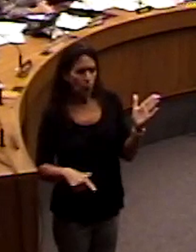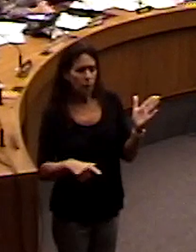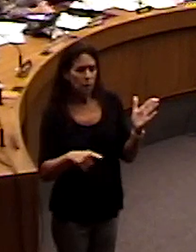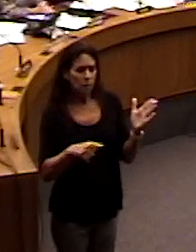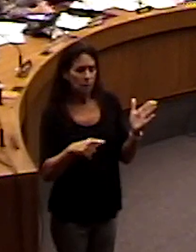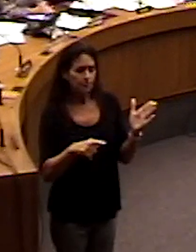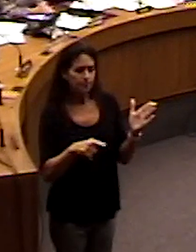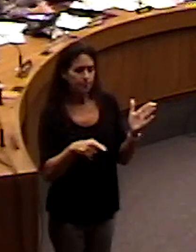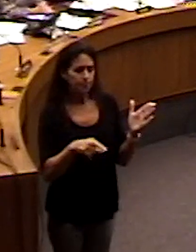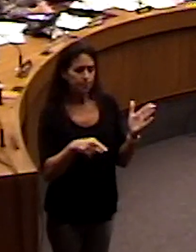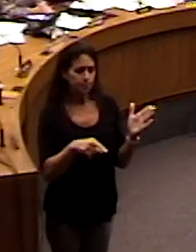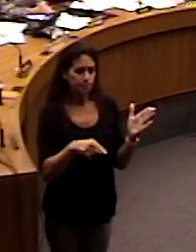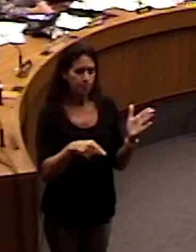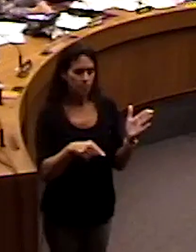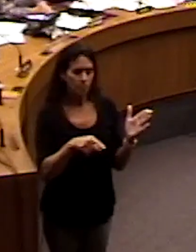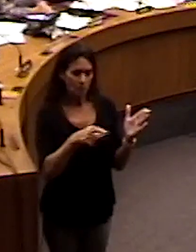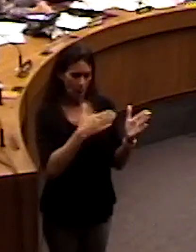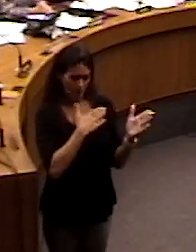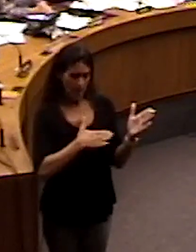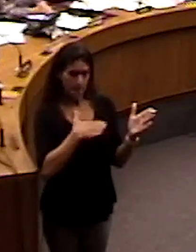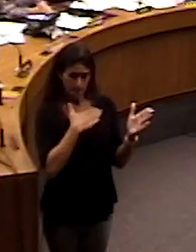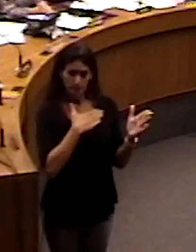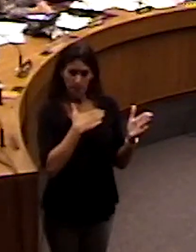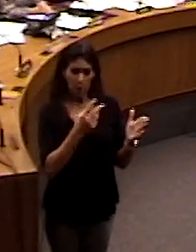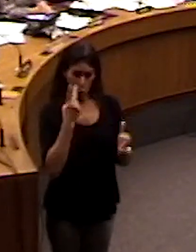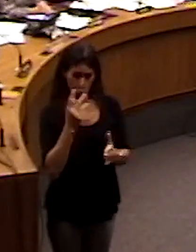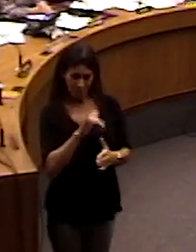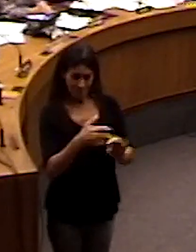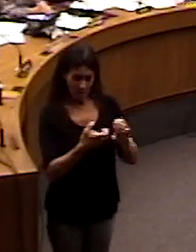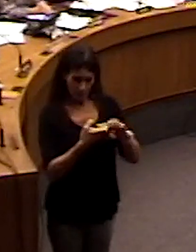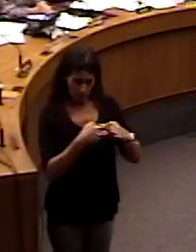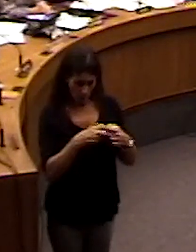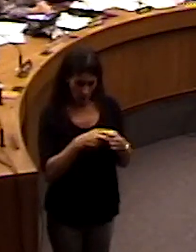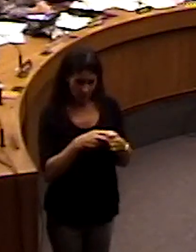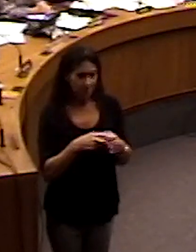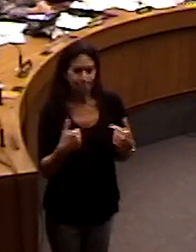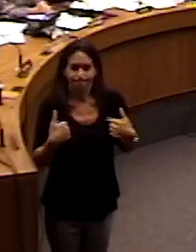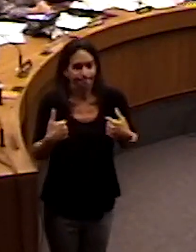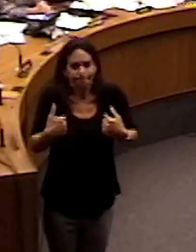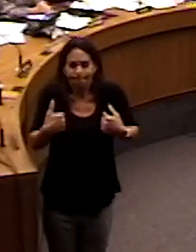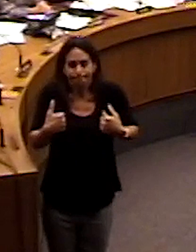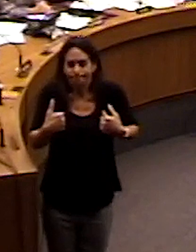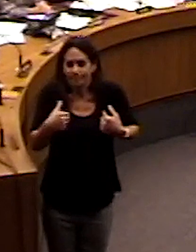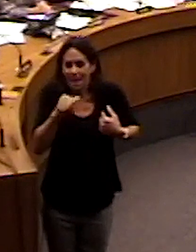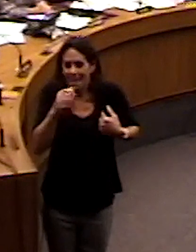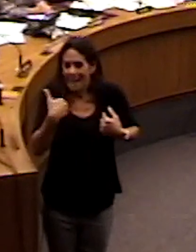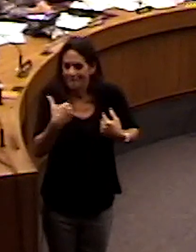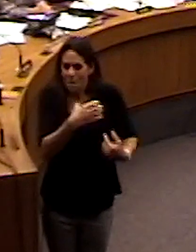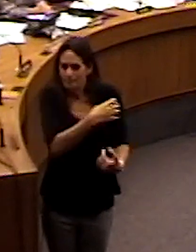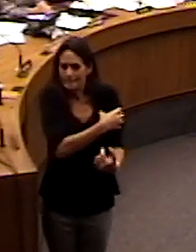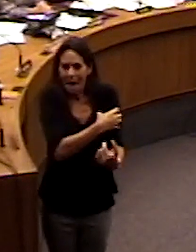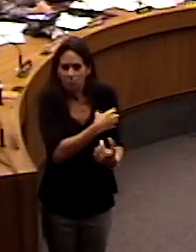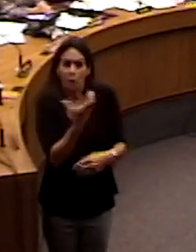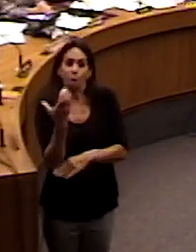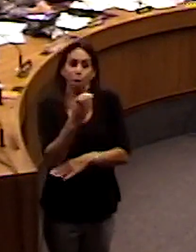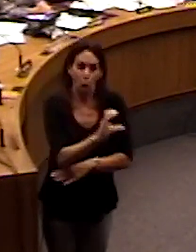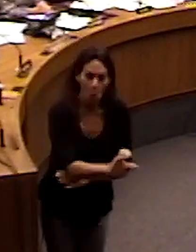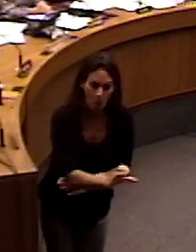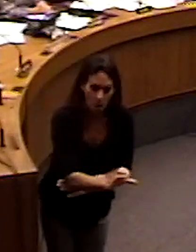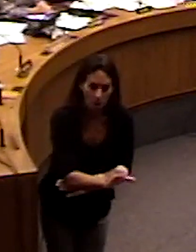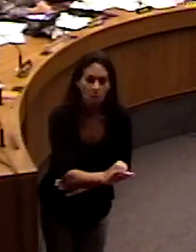we receive to address certain problems. We don't really have the leverage to make them do it,